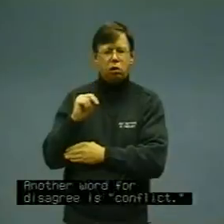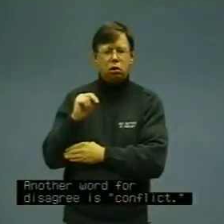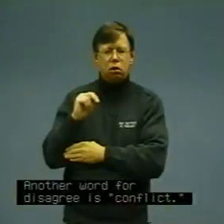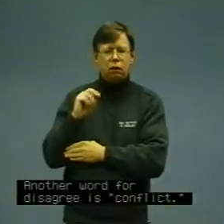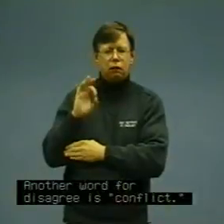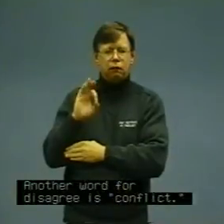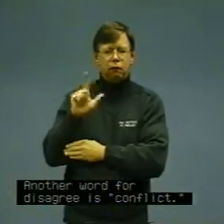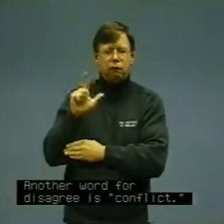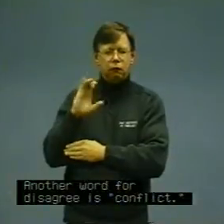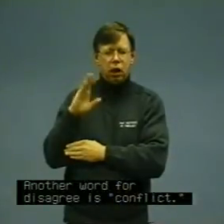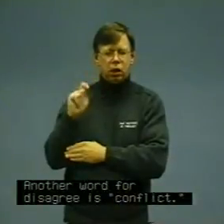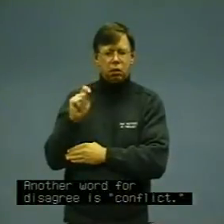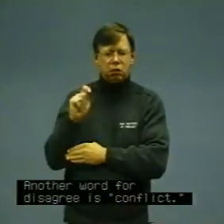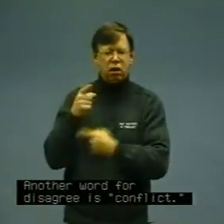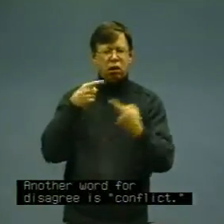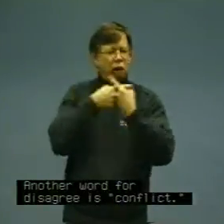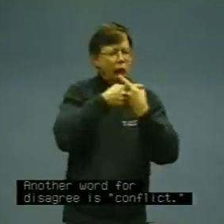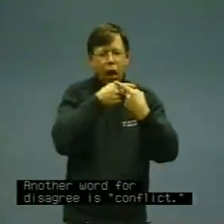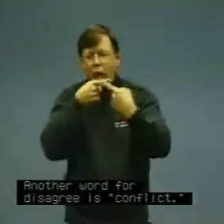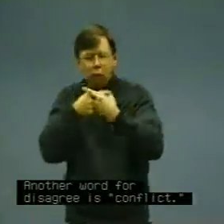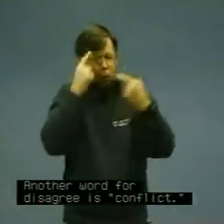Another word for disagree is conflict.